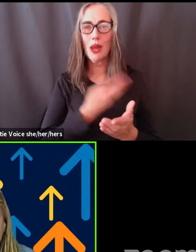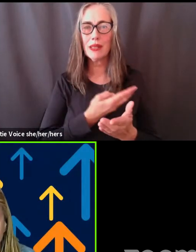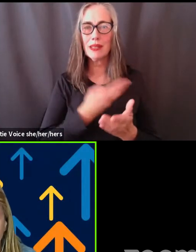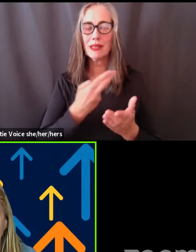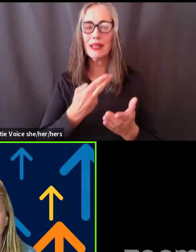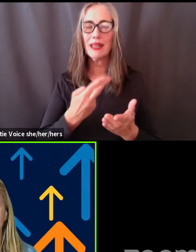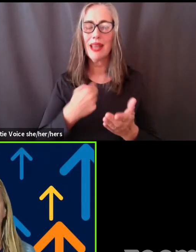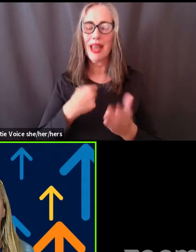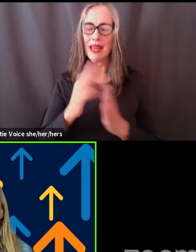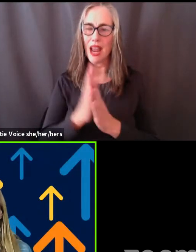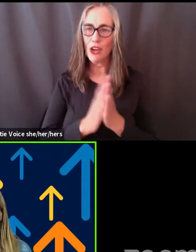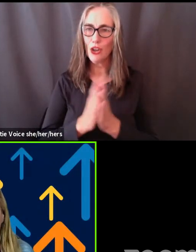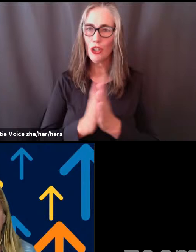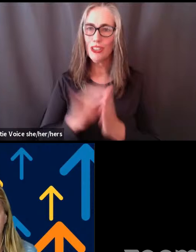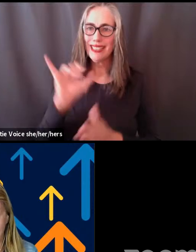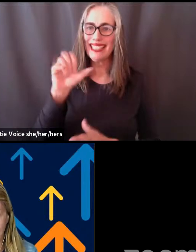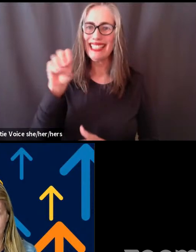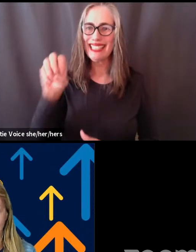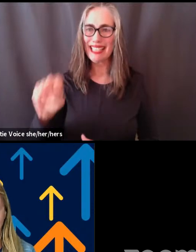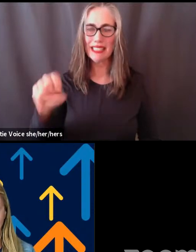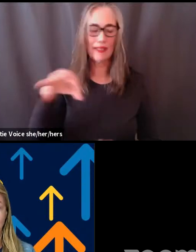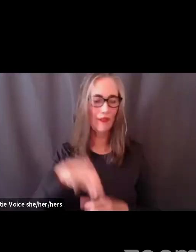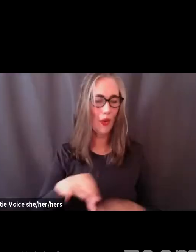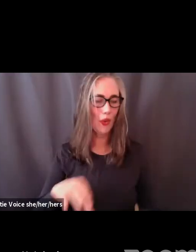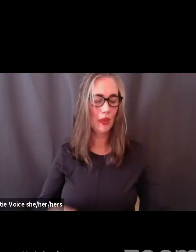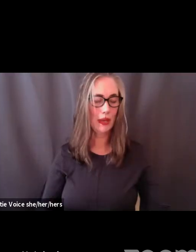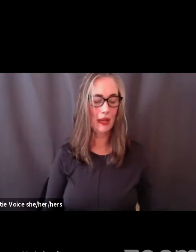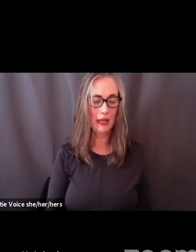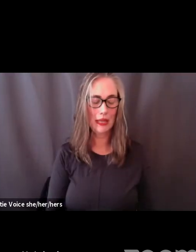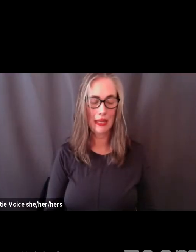urge a yes vote. Thank you. Thank you.